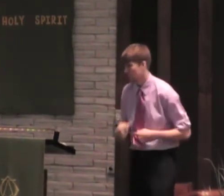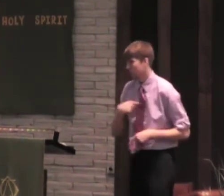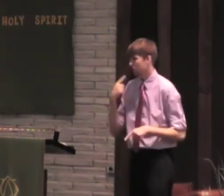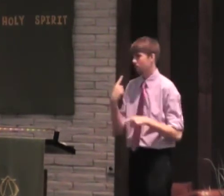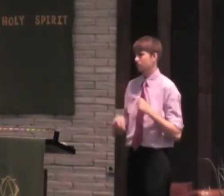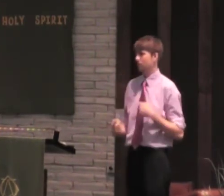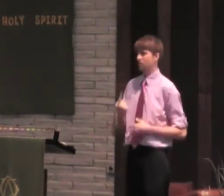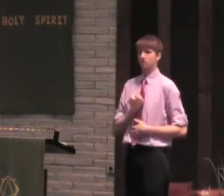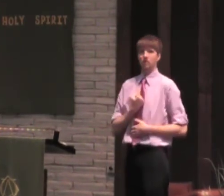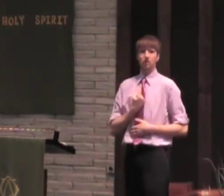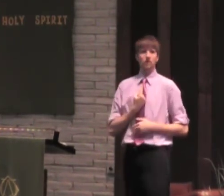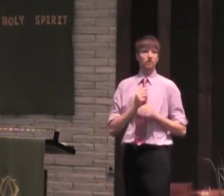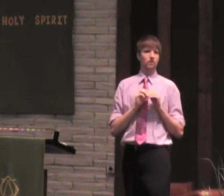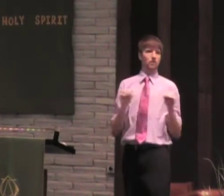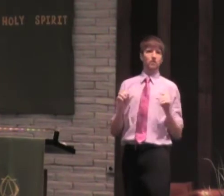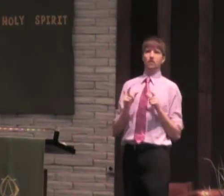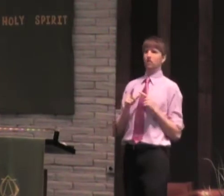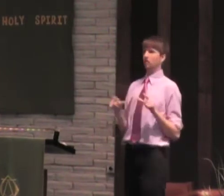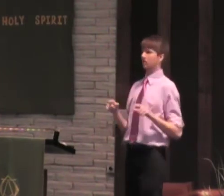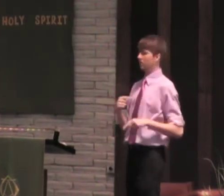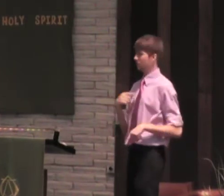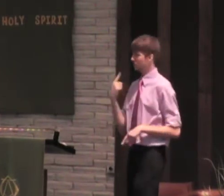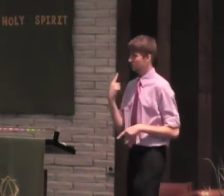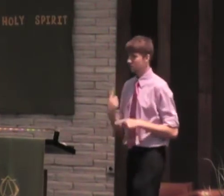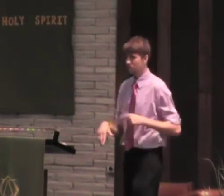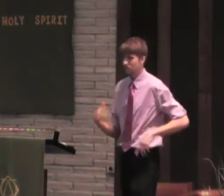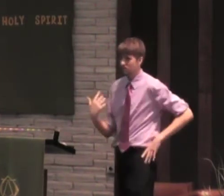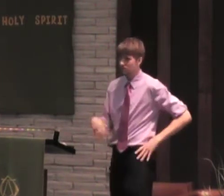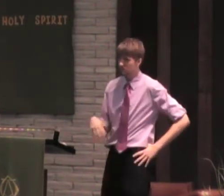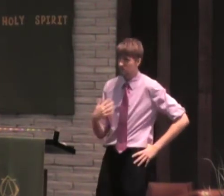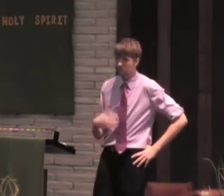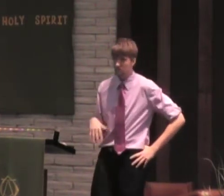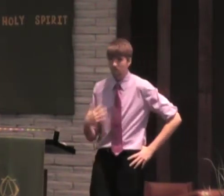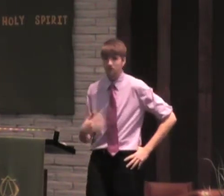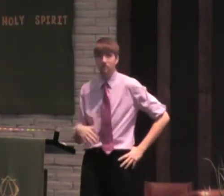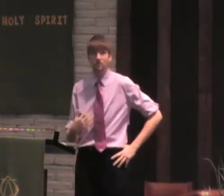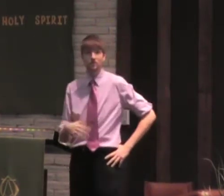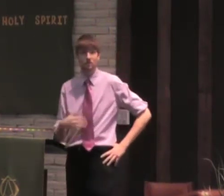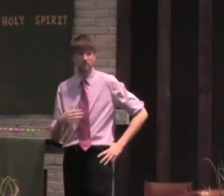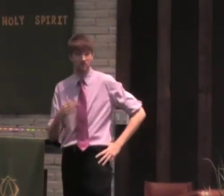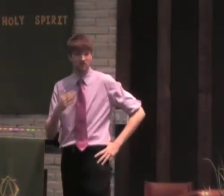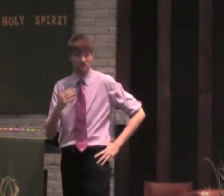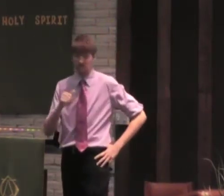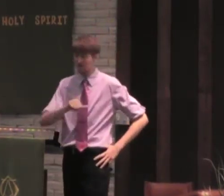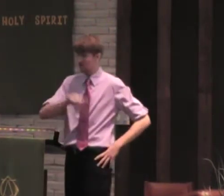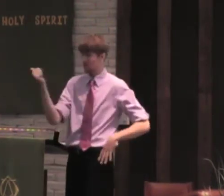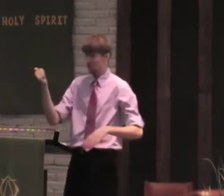I couldn't have that kind of faith. I couldn't be alone with no language and communication. And